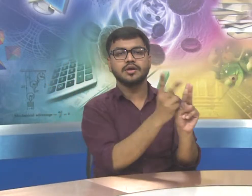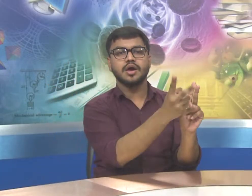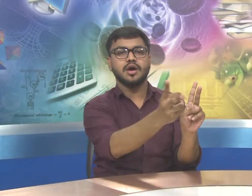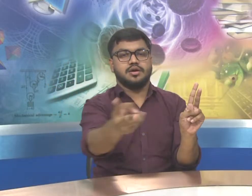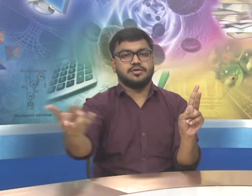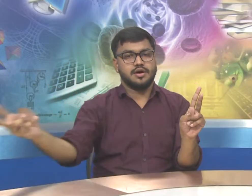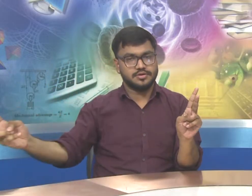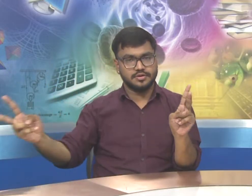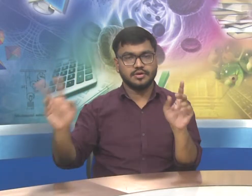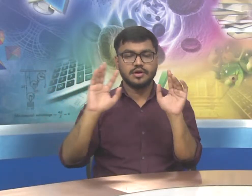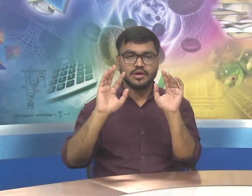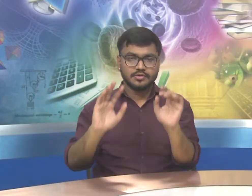koila